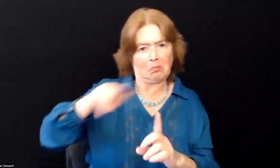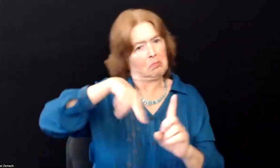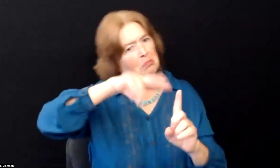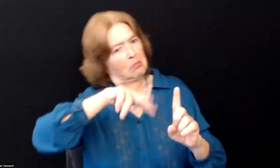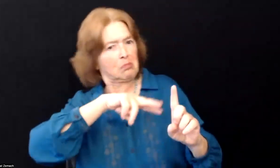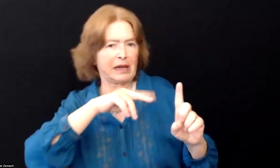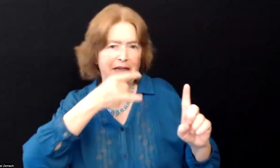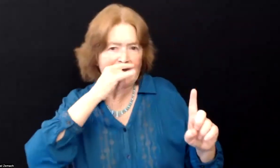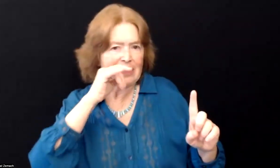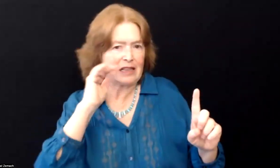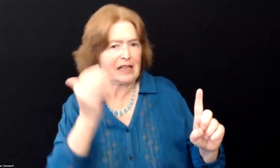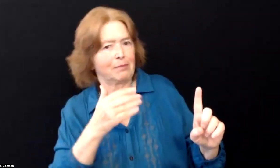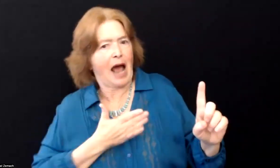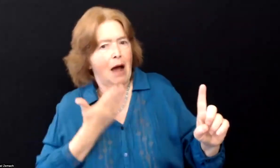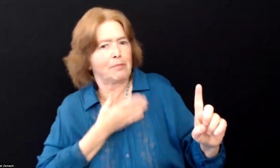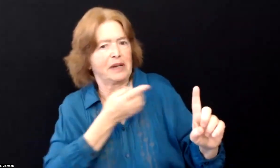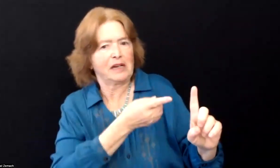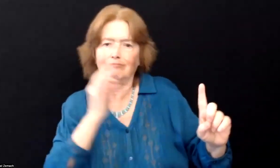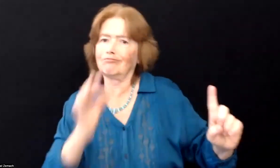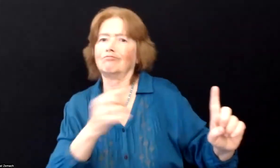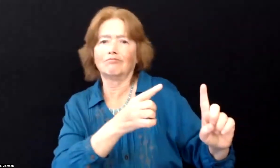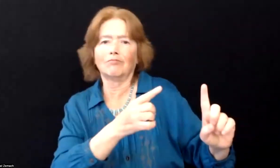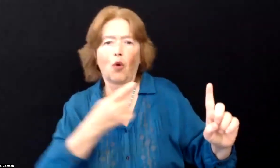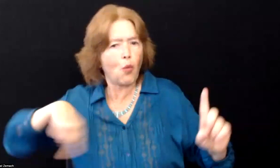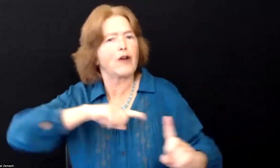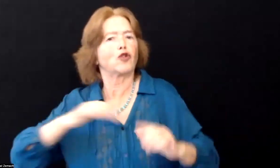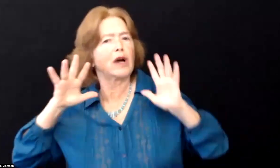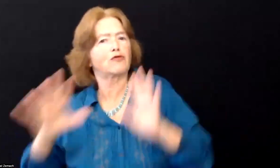They look at the kid and say, okay, he seems happy, so we're doing great.